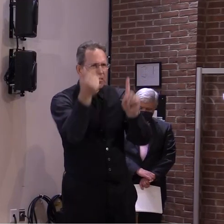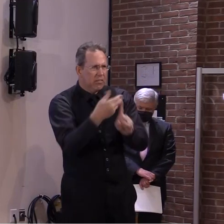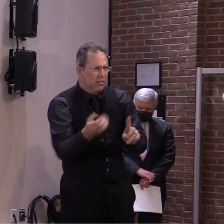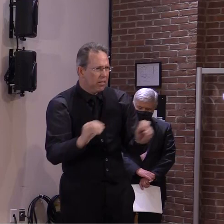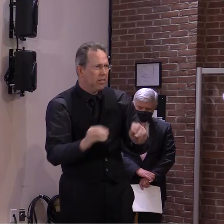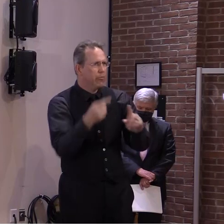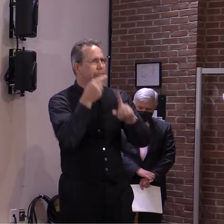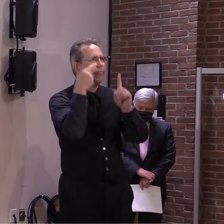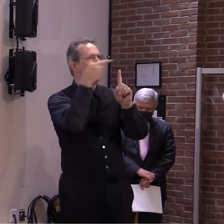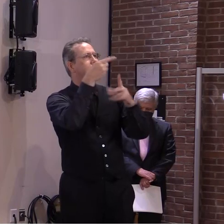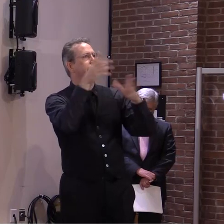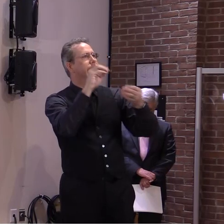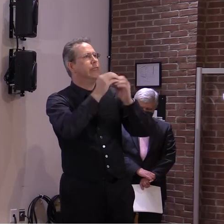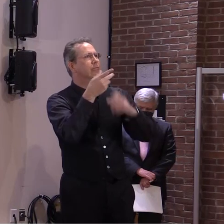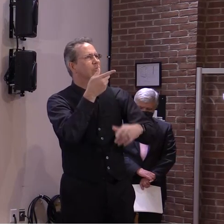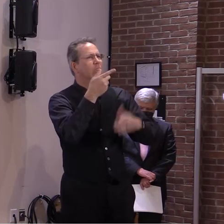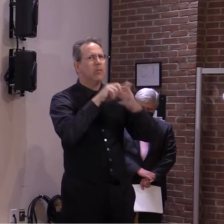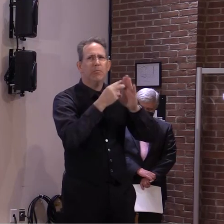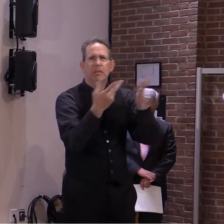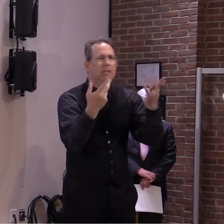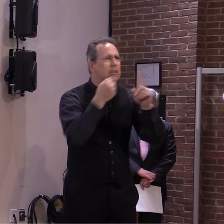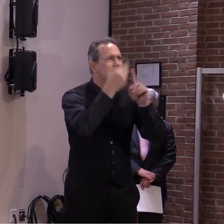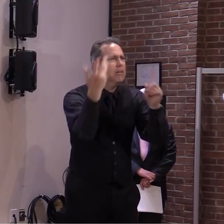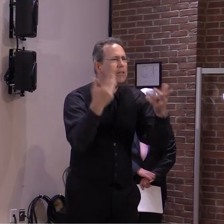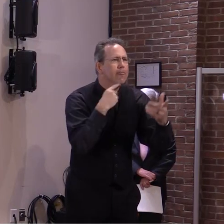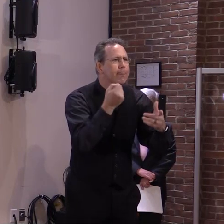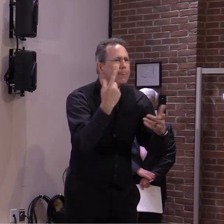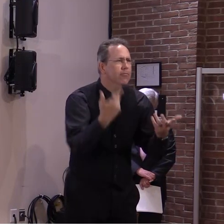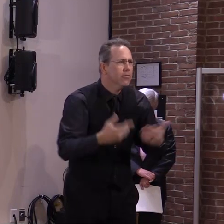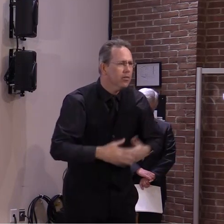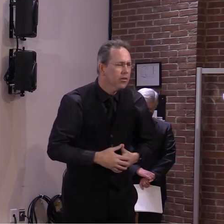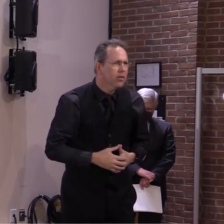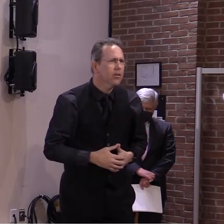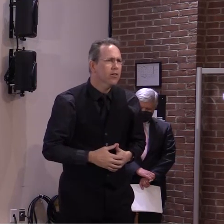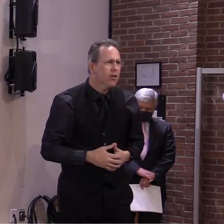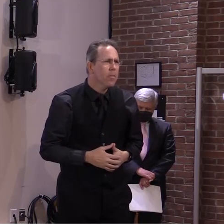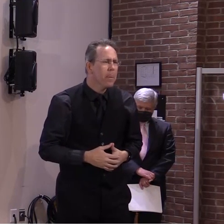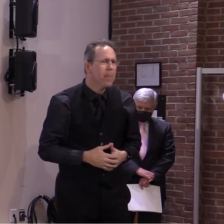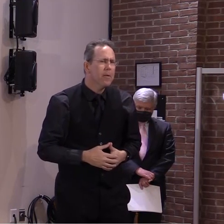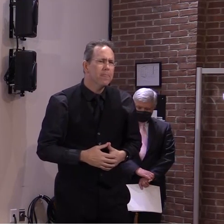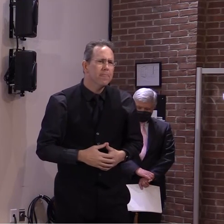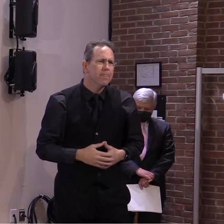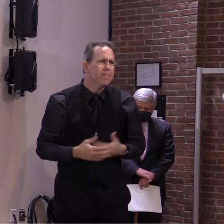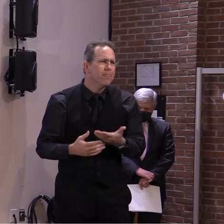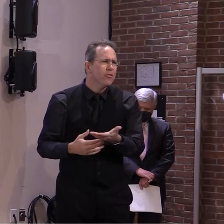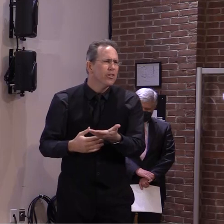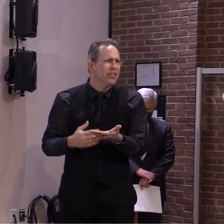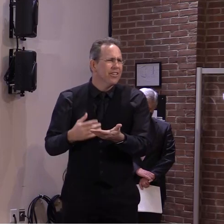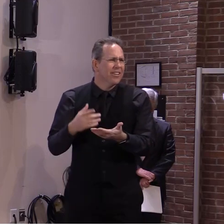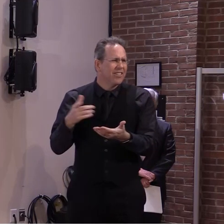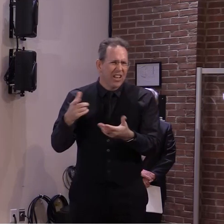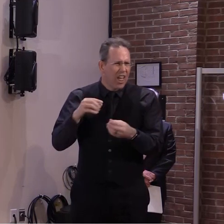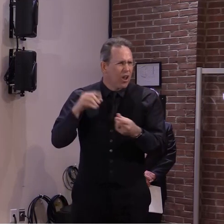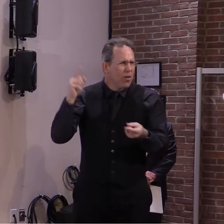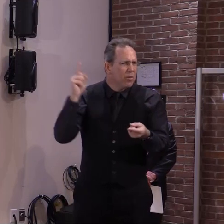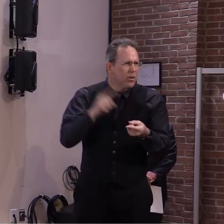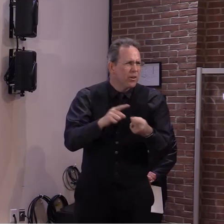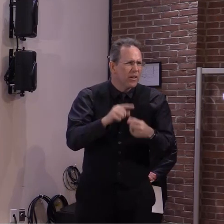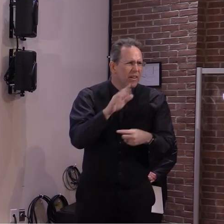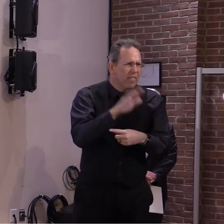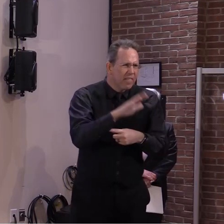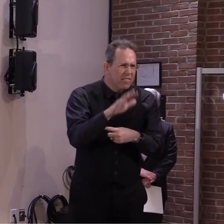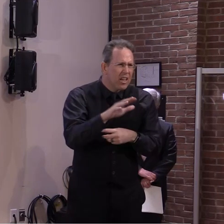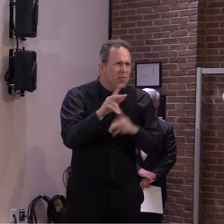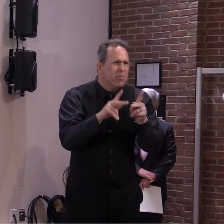to only narrow it down to 5,500 people. And not even put a greater than sign before